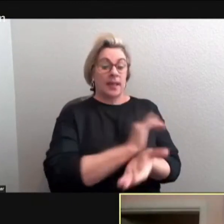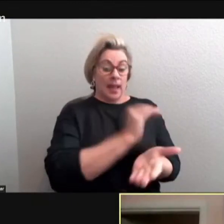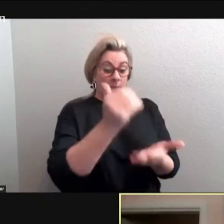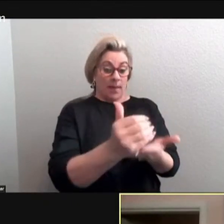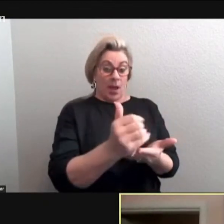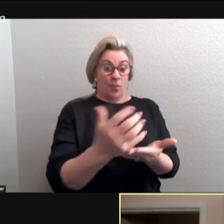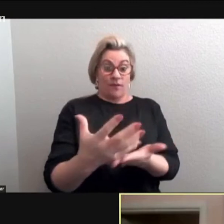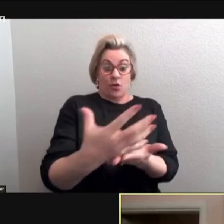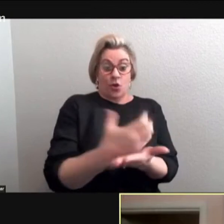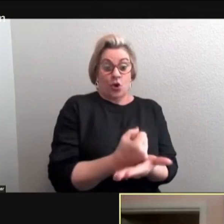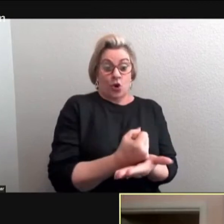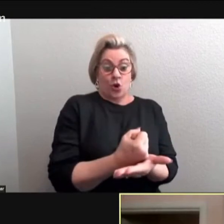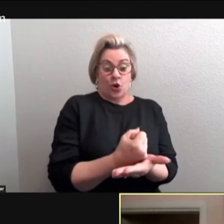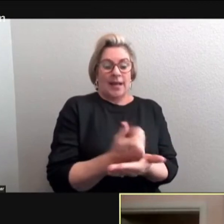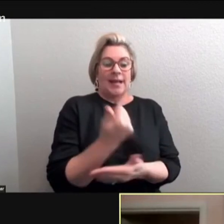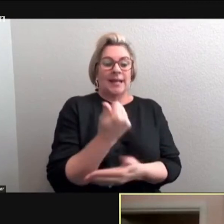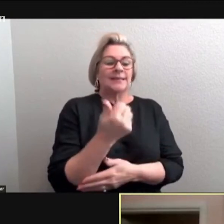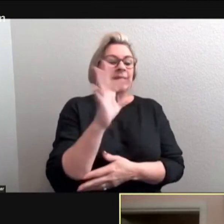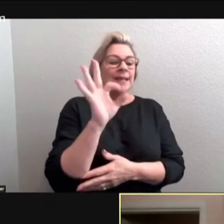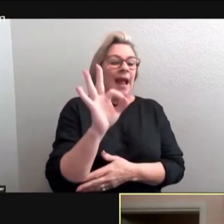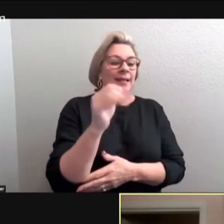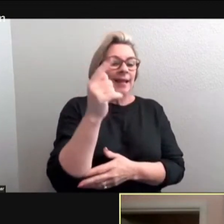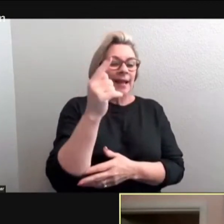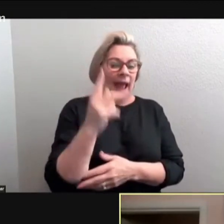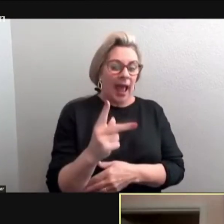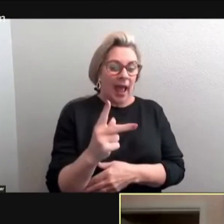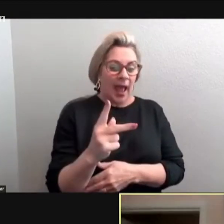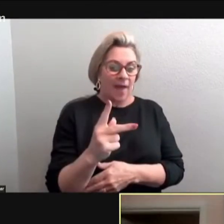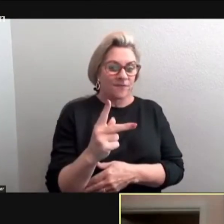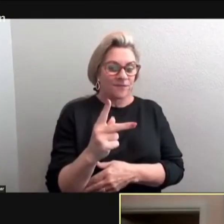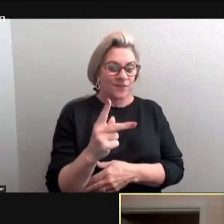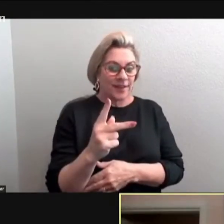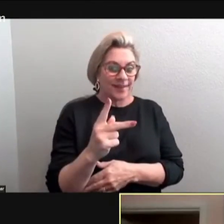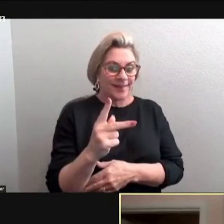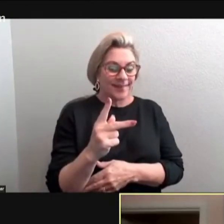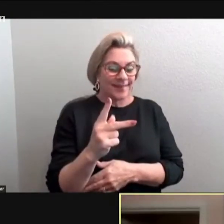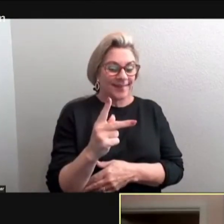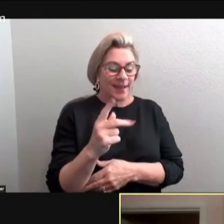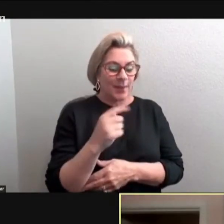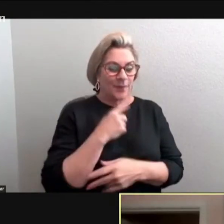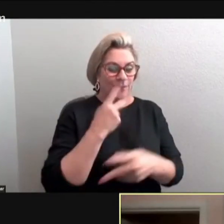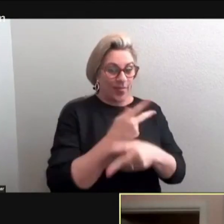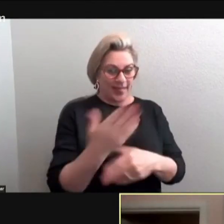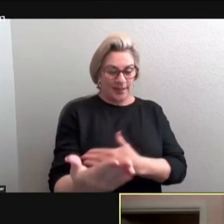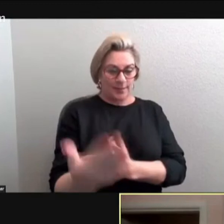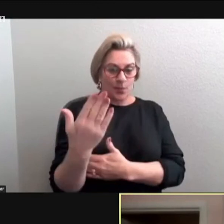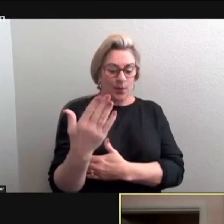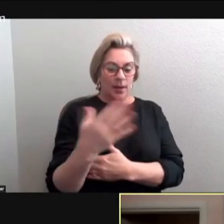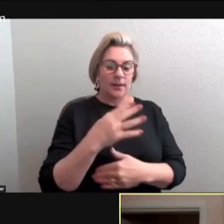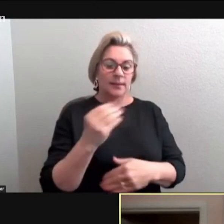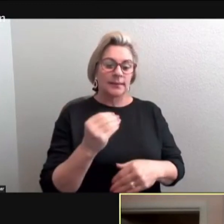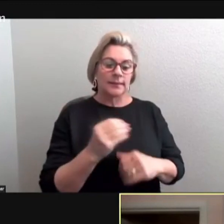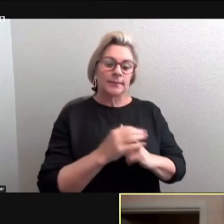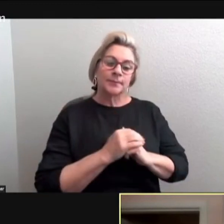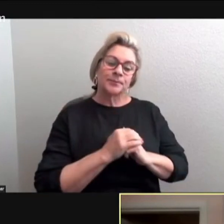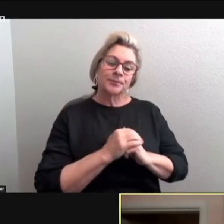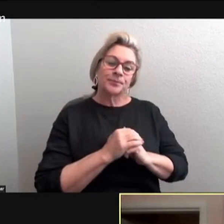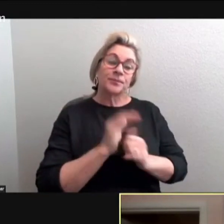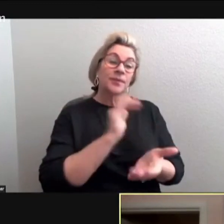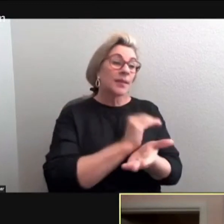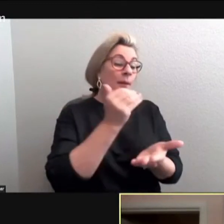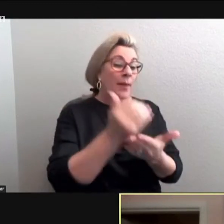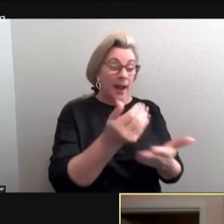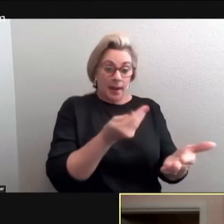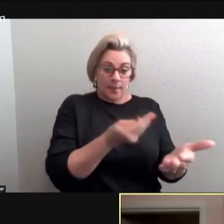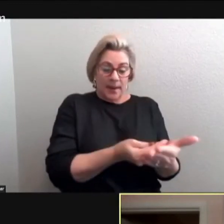raised, so just a quick correction, is 19 and a half as of this morning. And the amount is